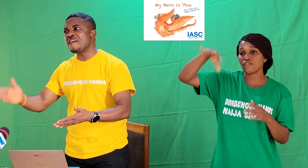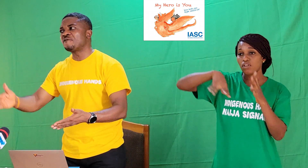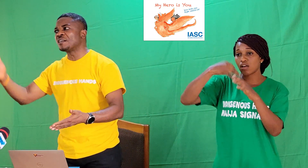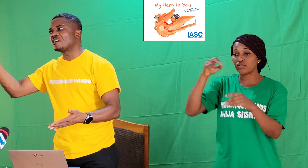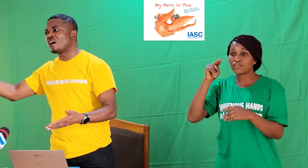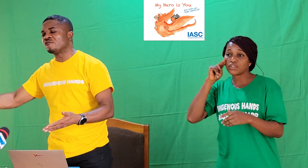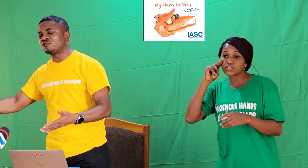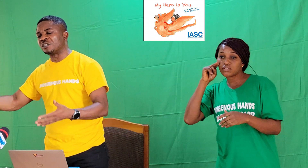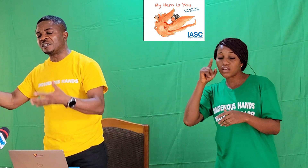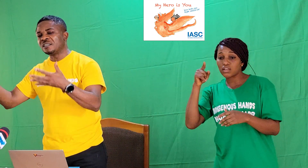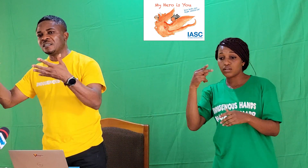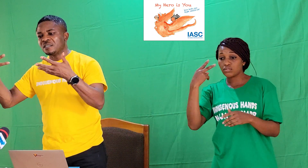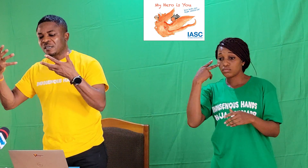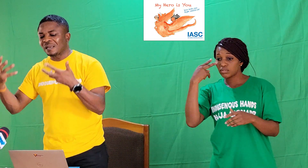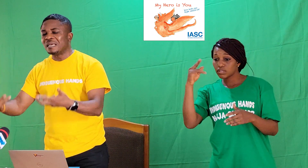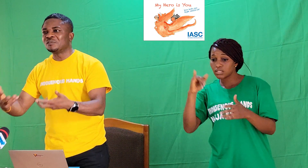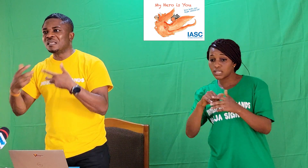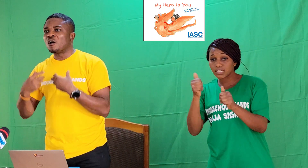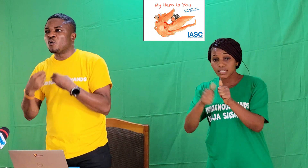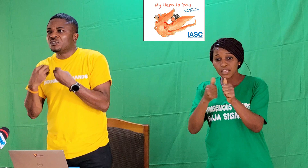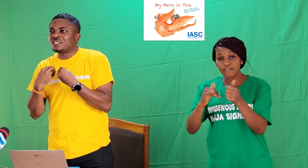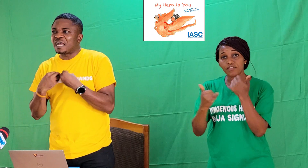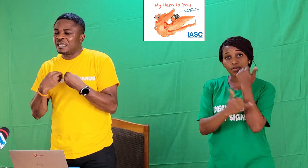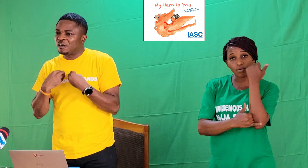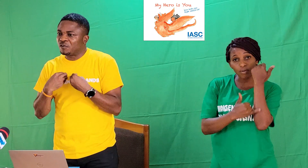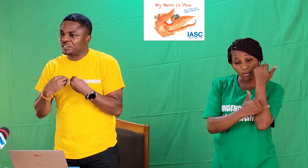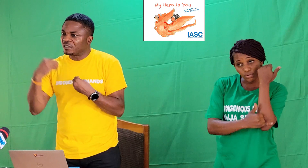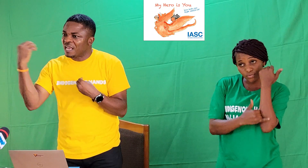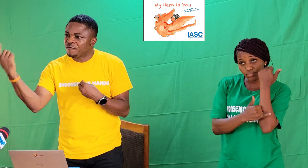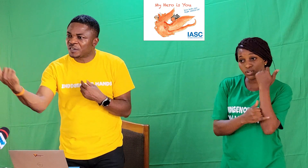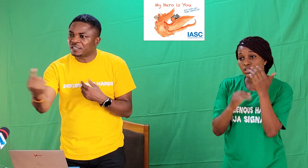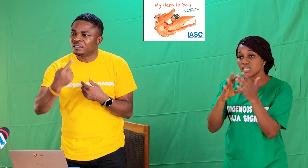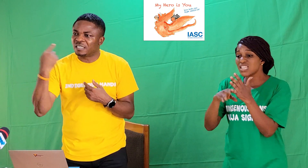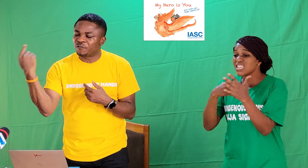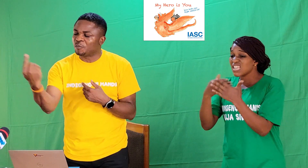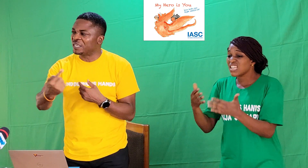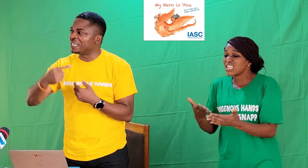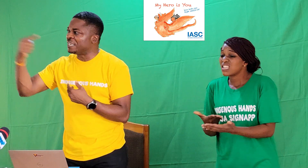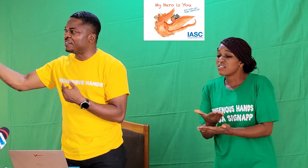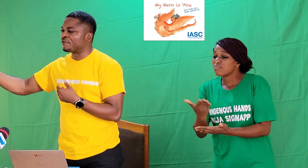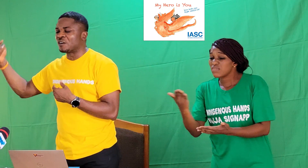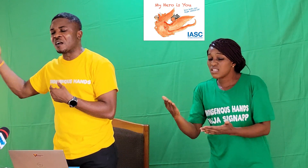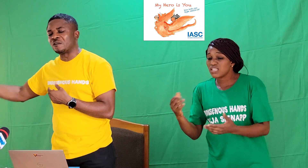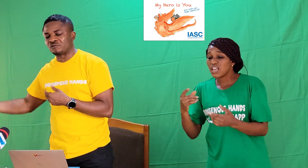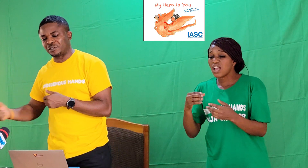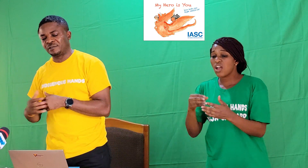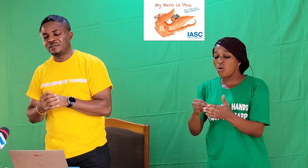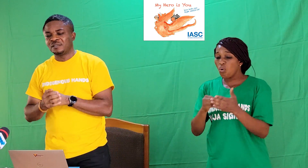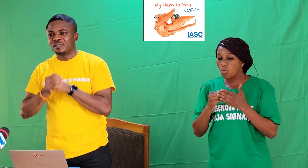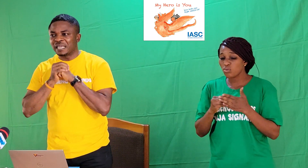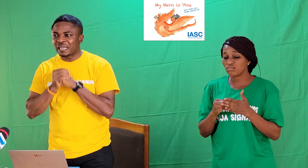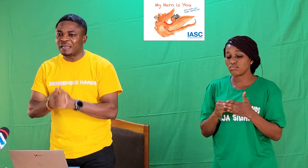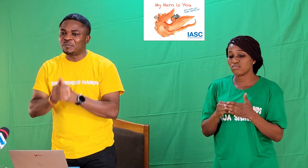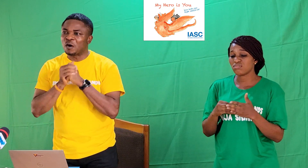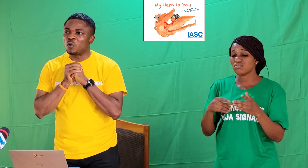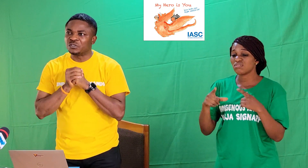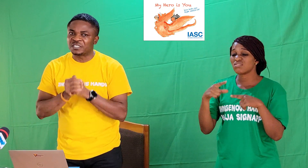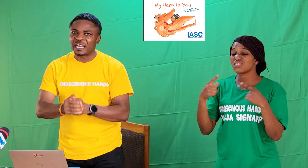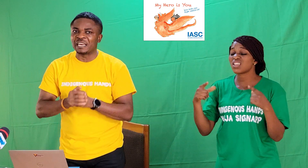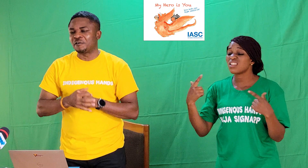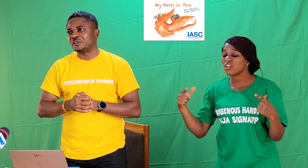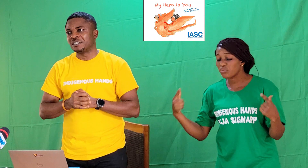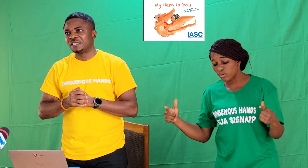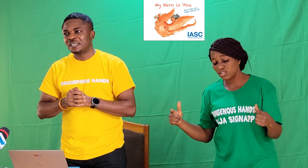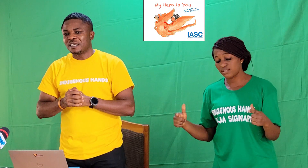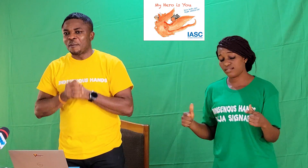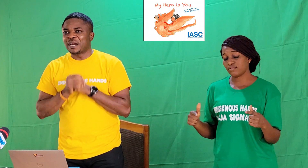that every country claims their own sign language. Every deaf community in different country, they claim their own